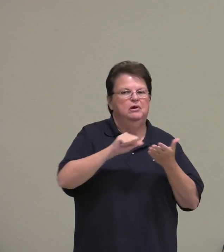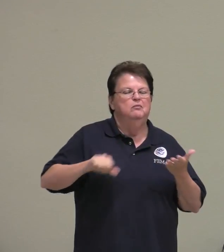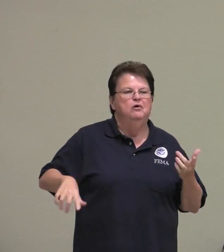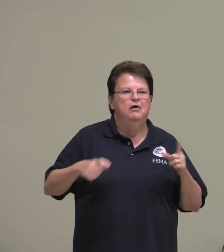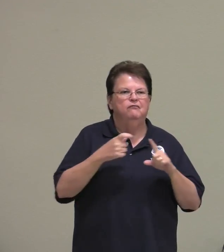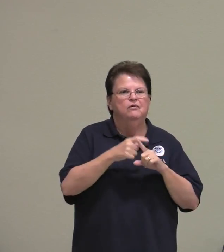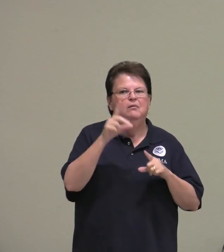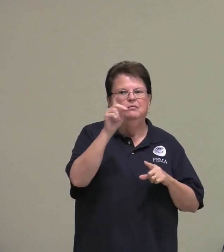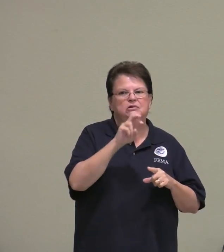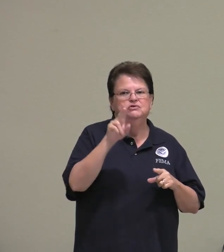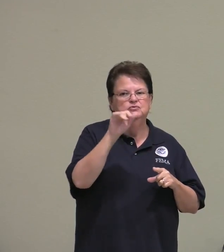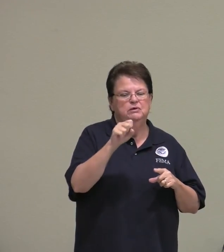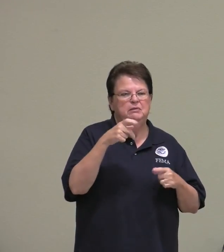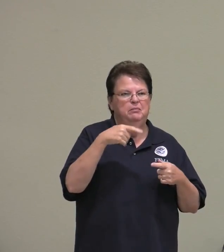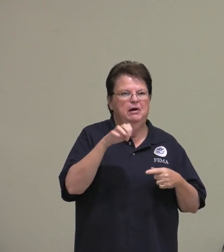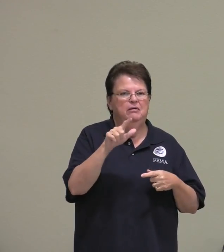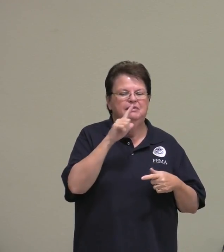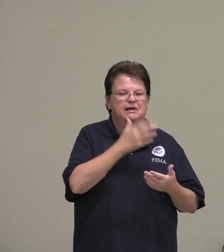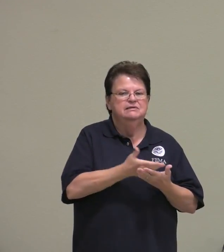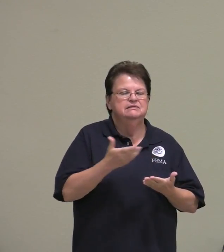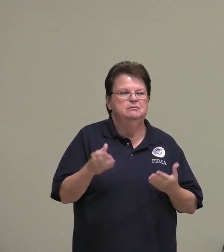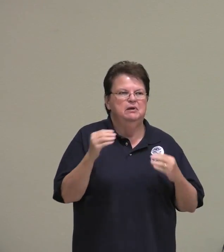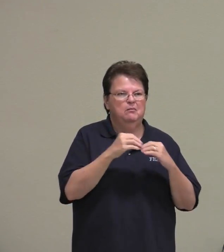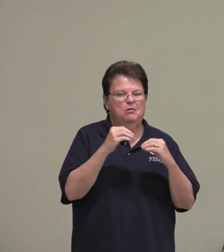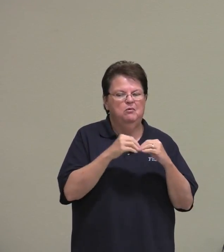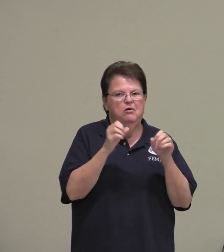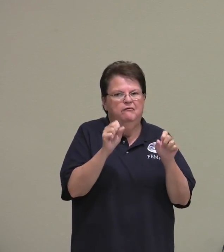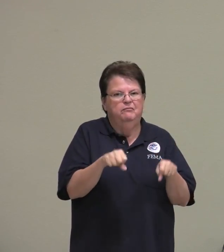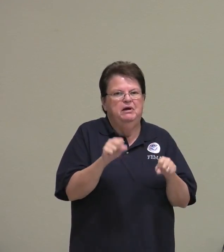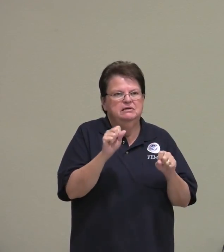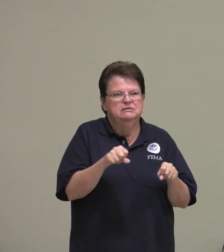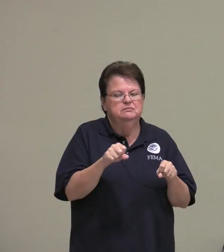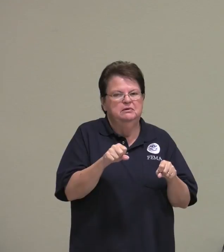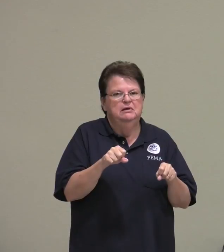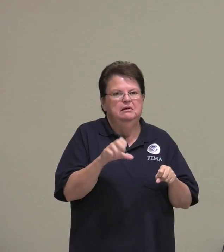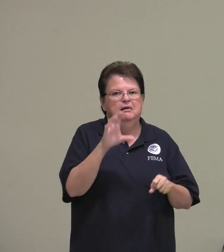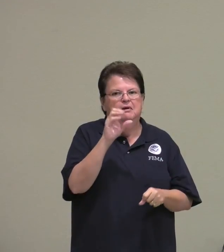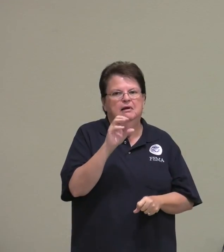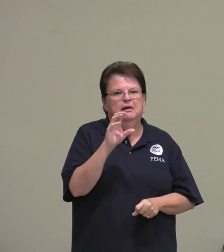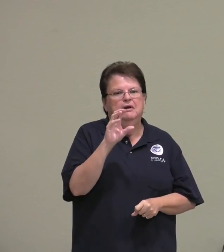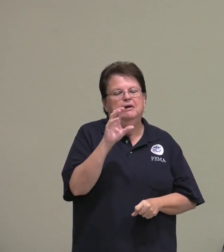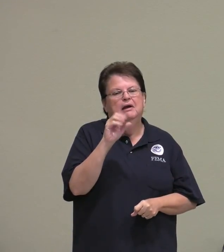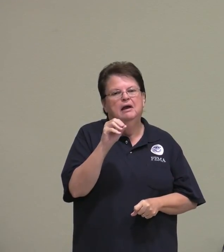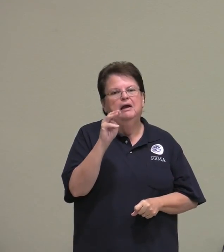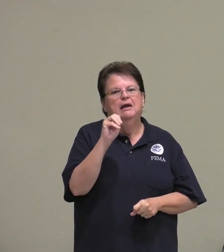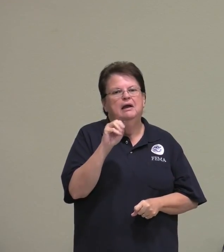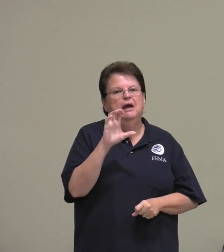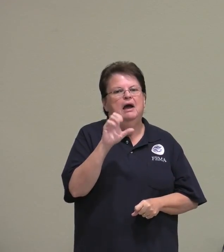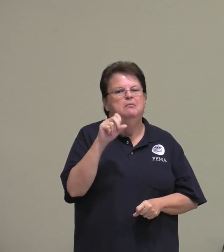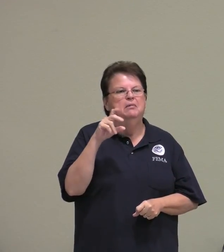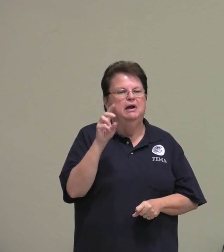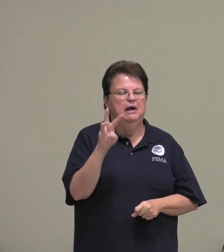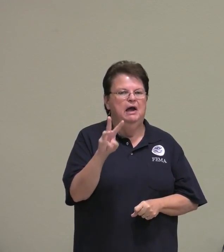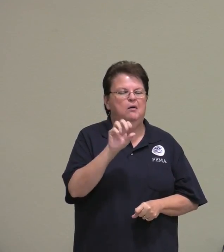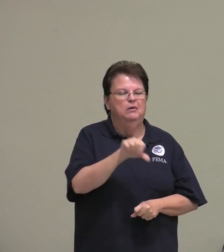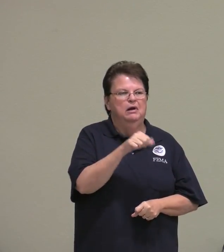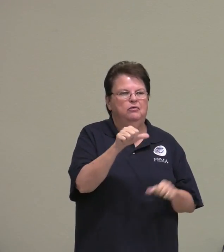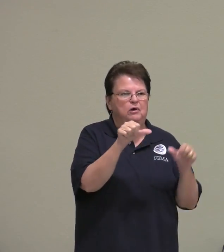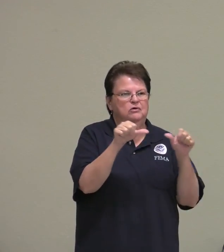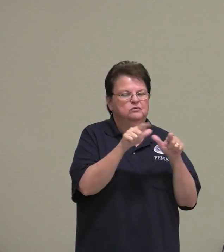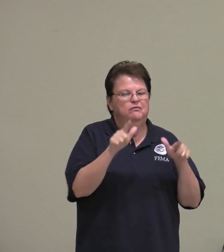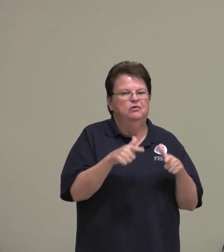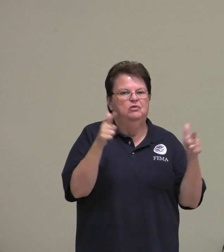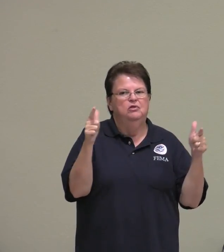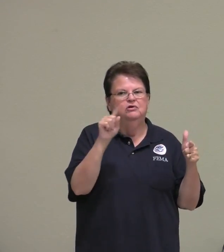the debris pile? This is something that's probably going to be more of a possibility in Concow and some of the other unincorporated areas where we've got larger